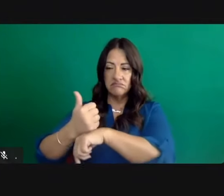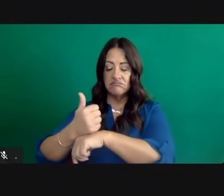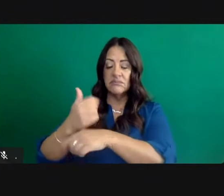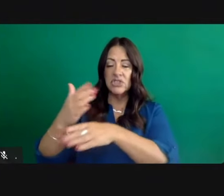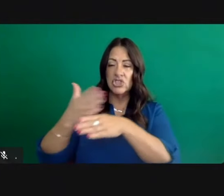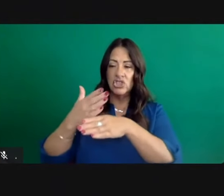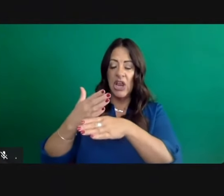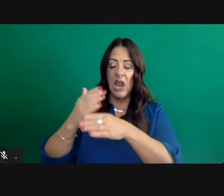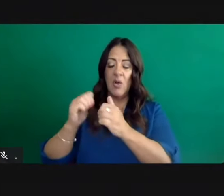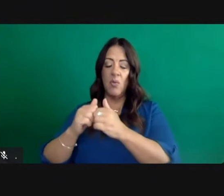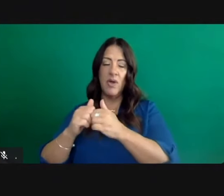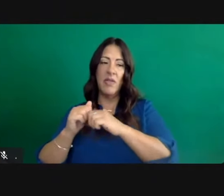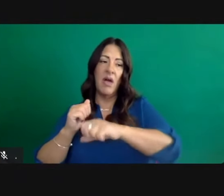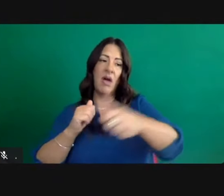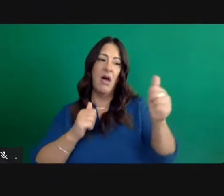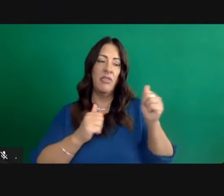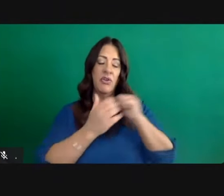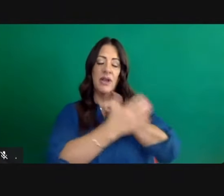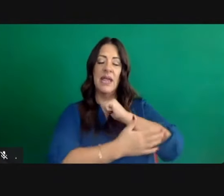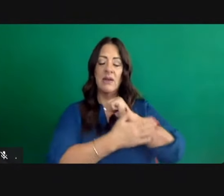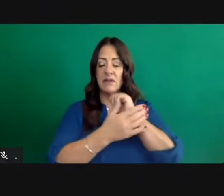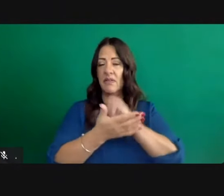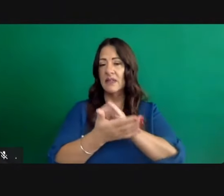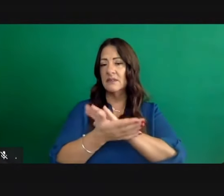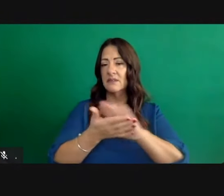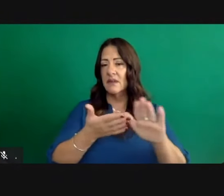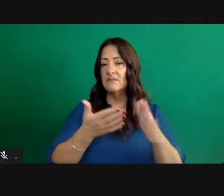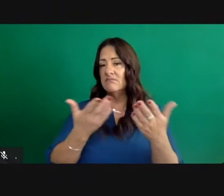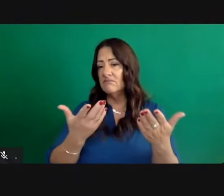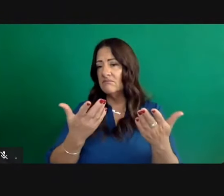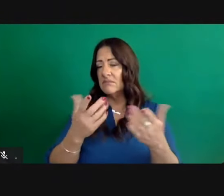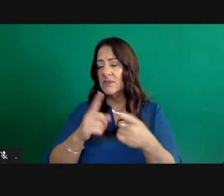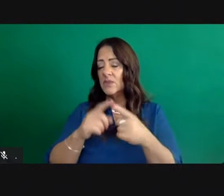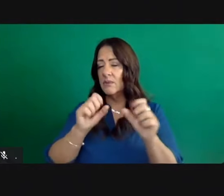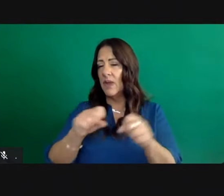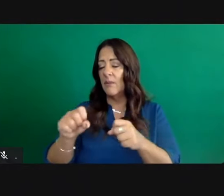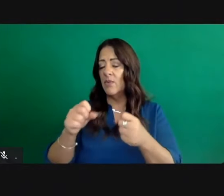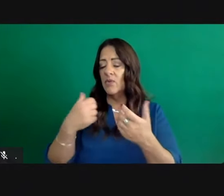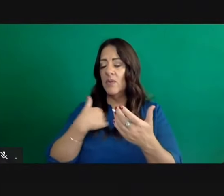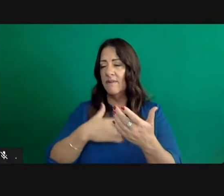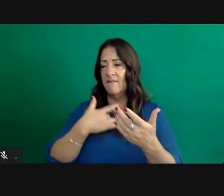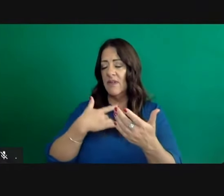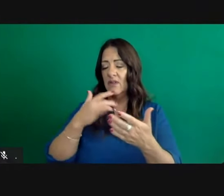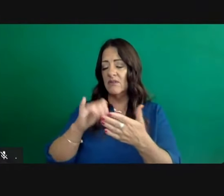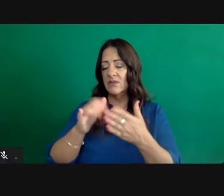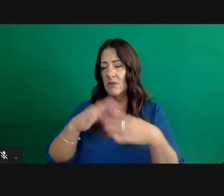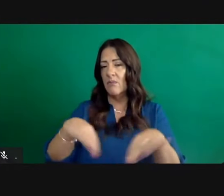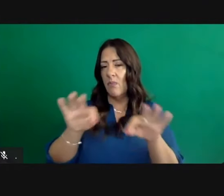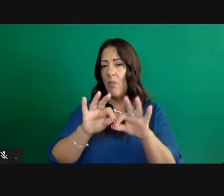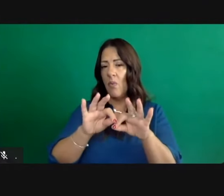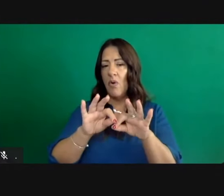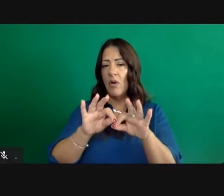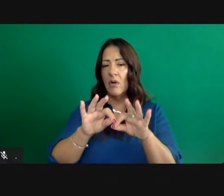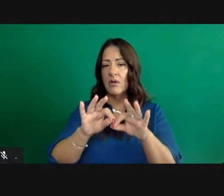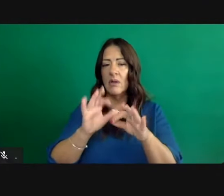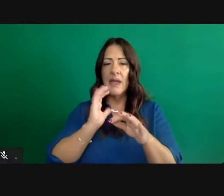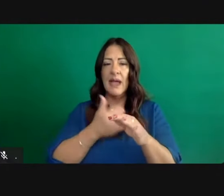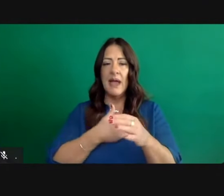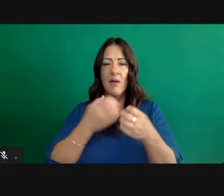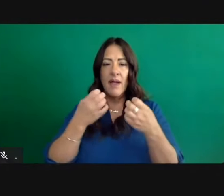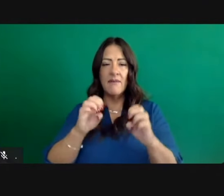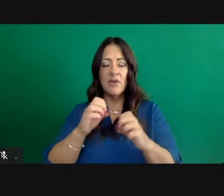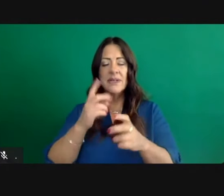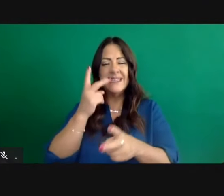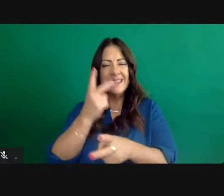statewide. So open question, certainly something that we believe is part of our entire effort to